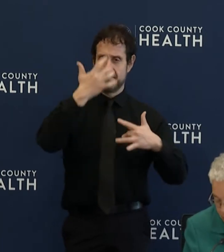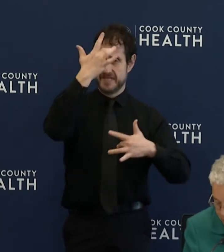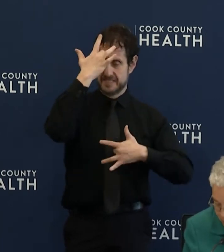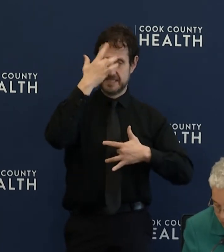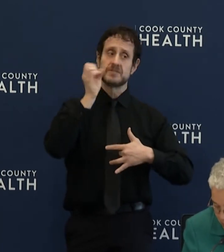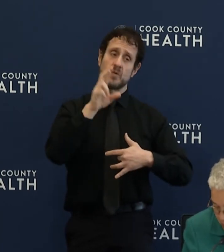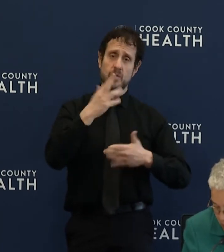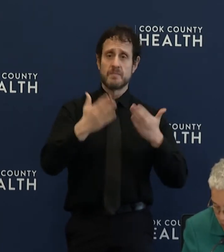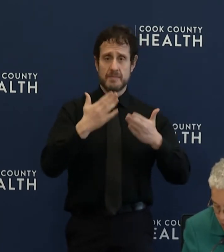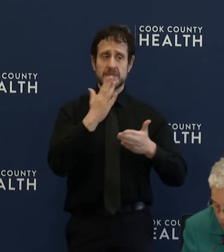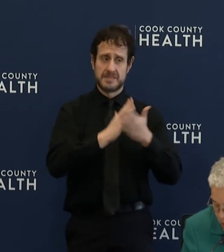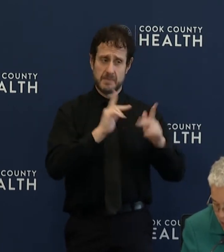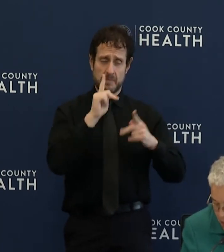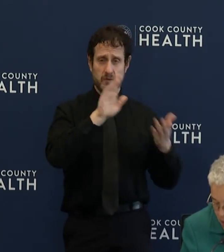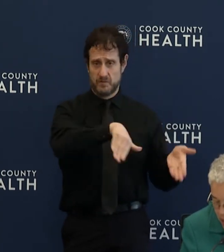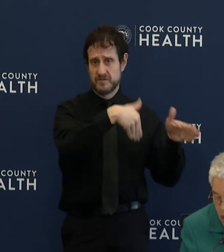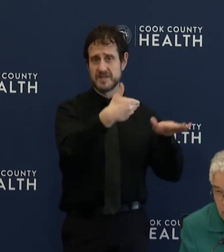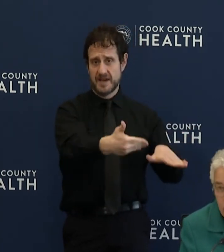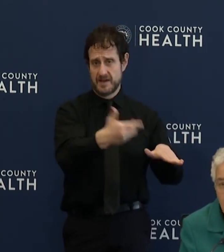it.